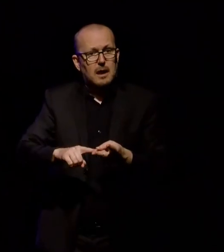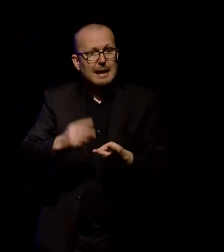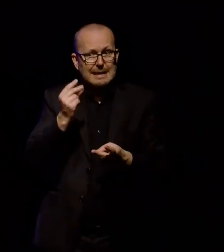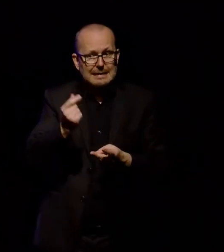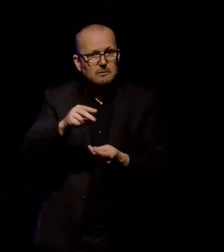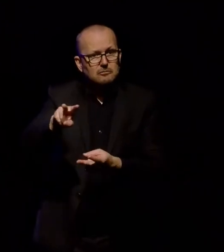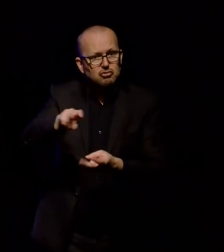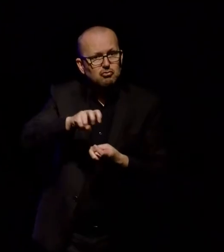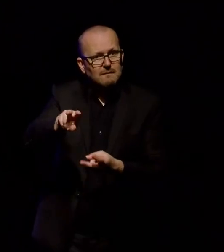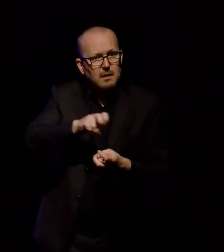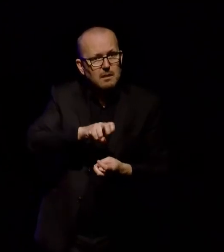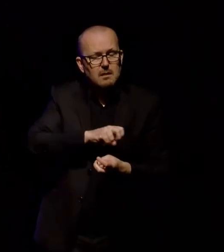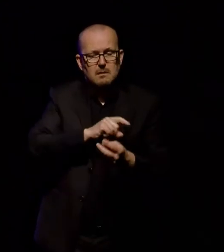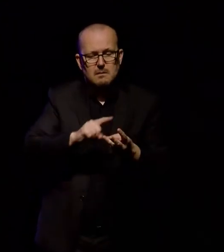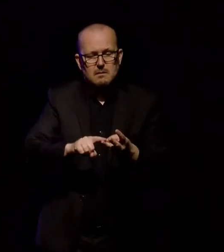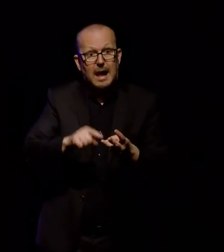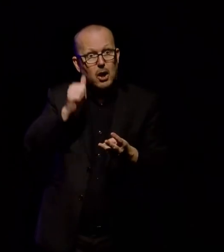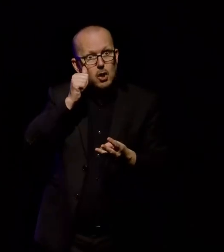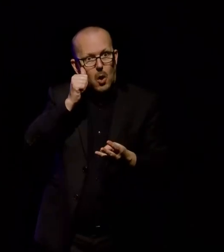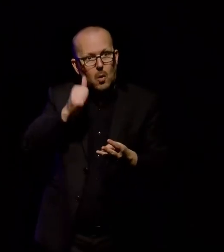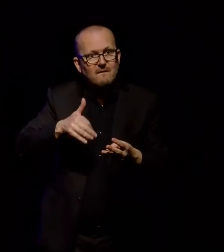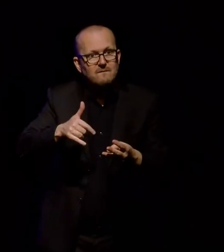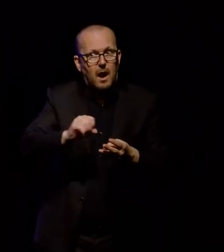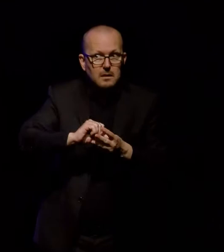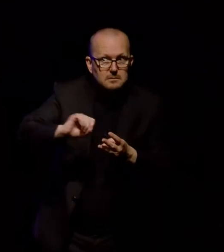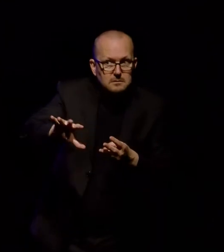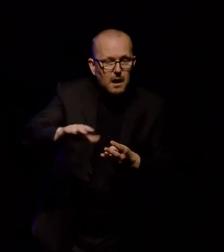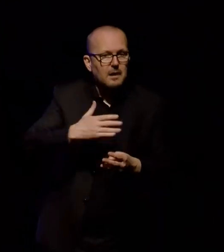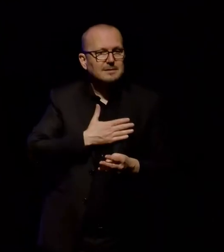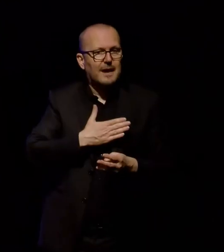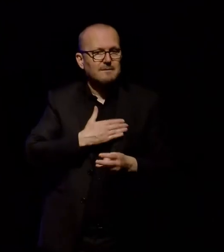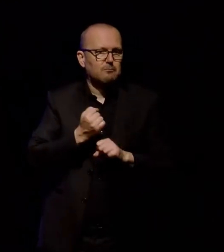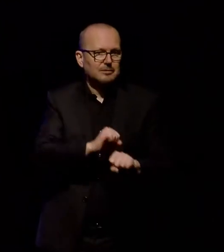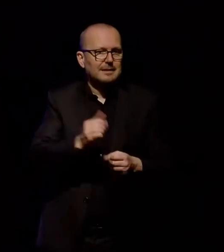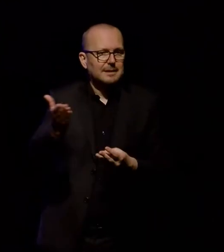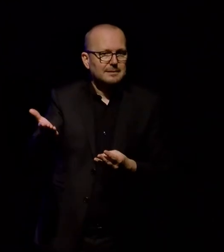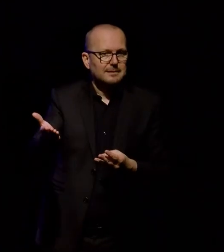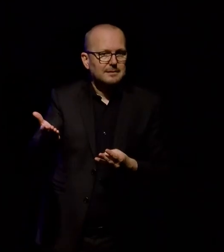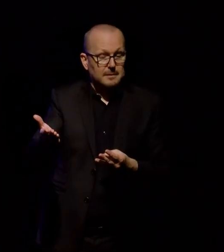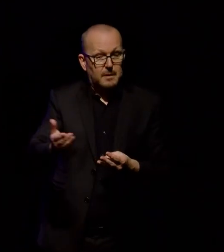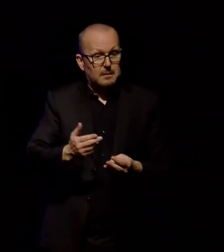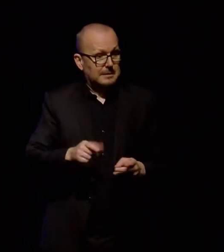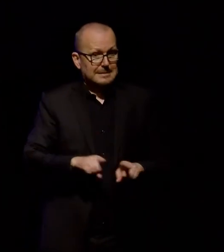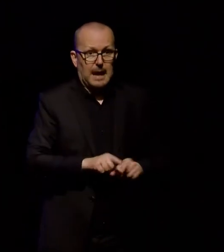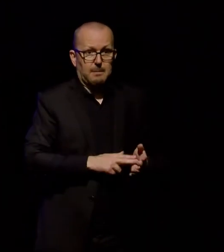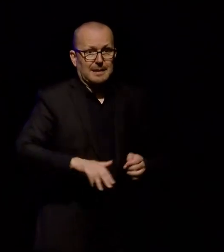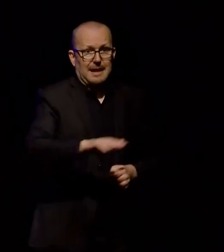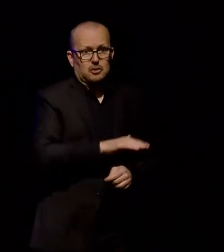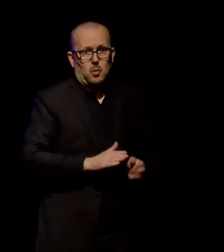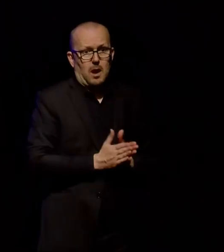whenever we want, and know that the files are safe and protected in some way. The National Library is no different than